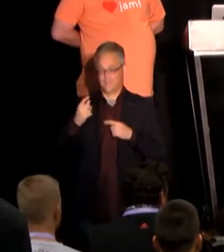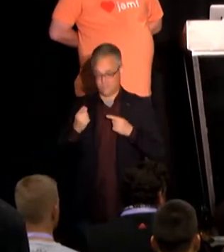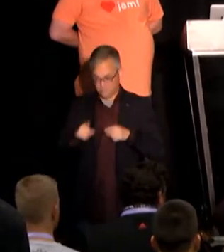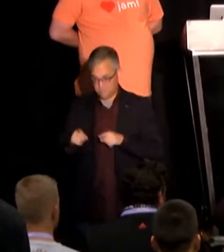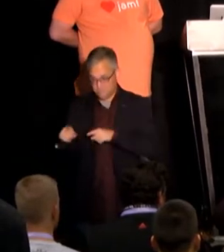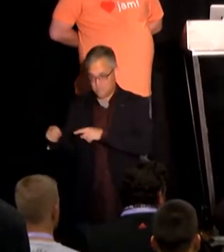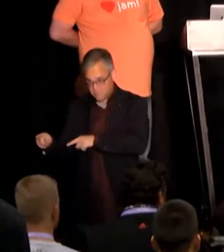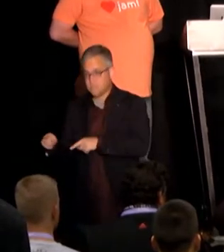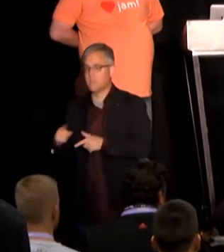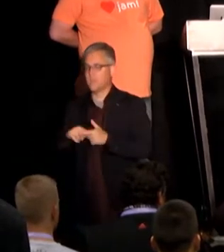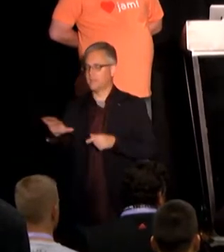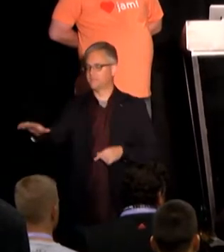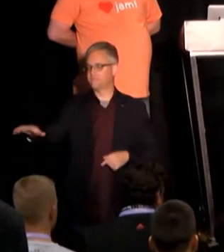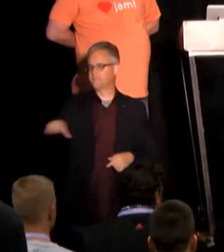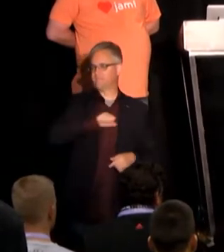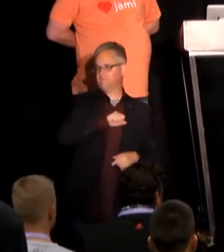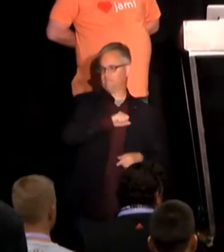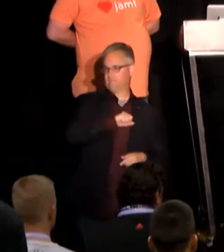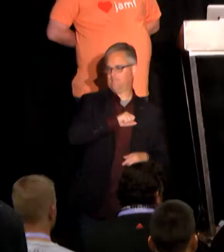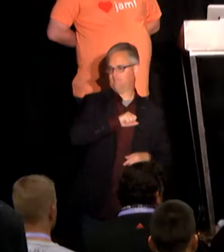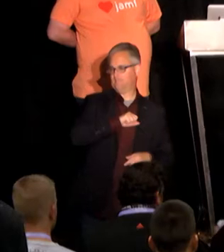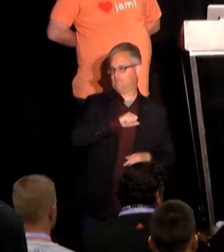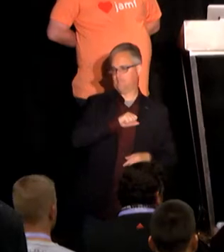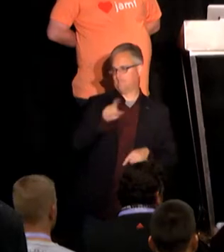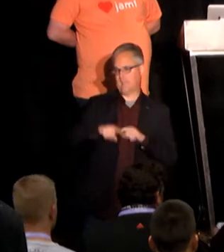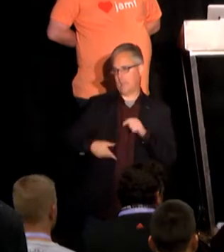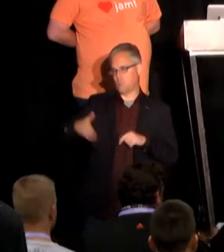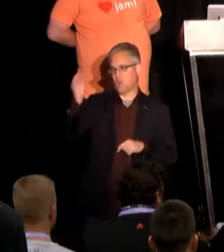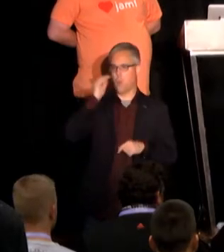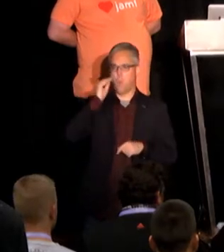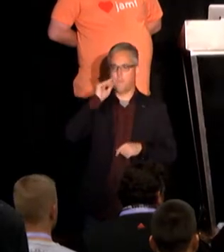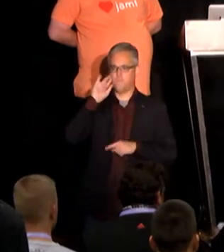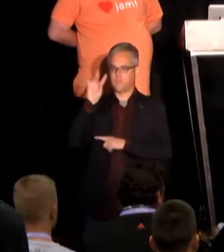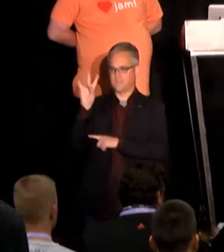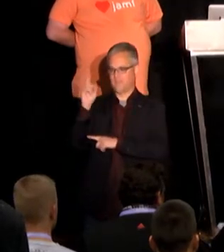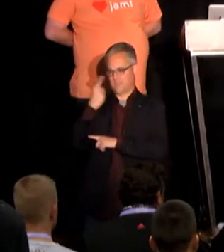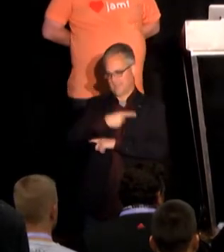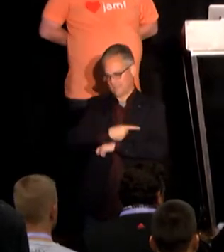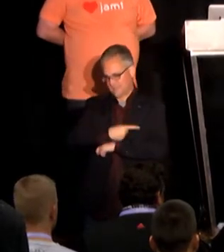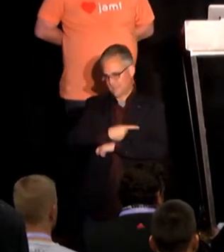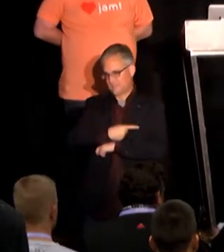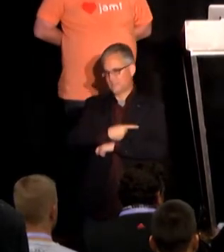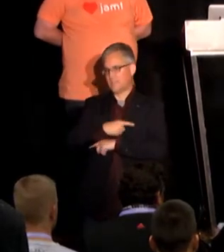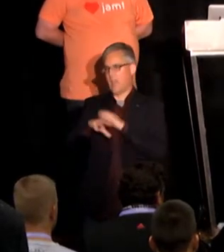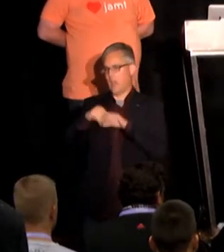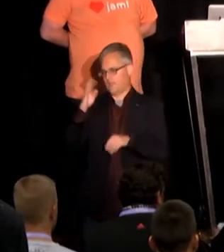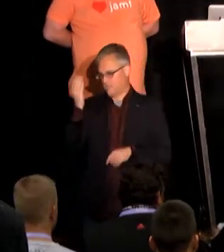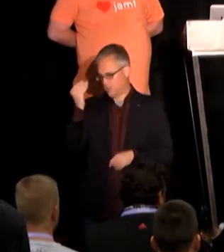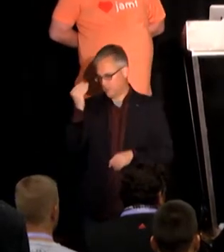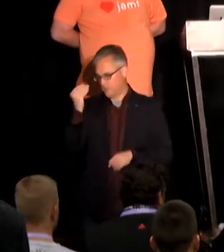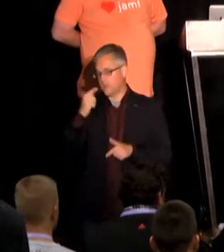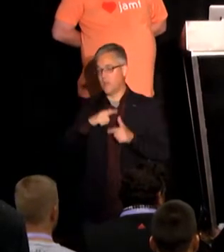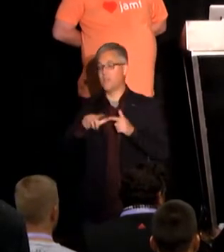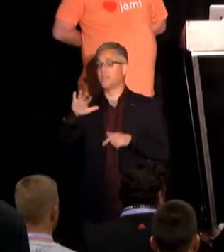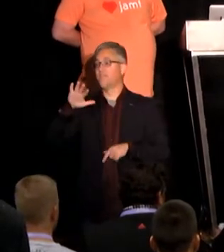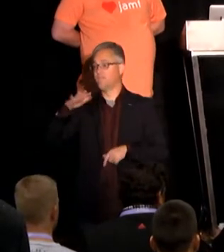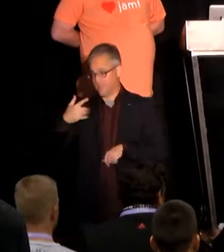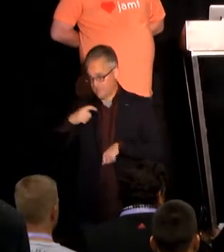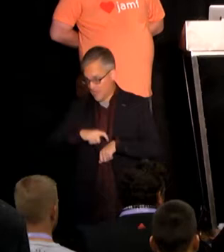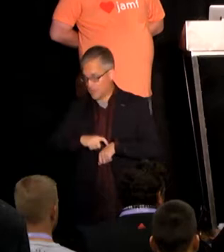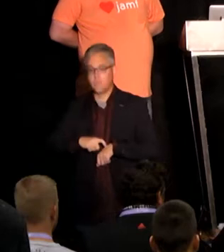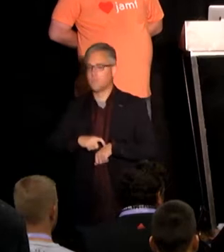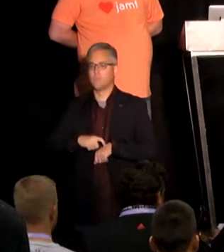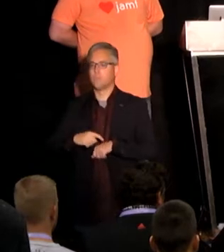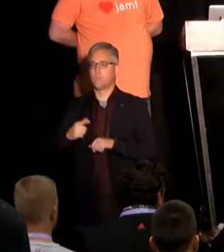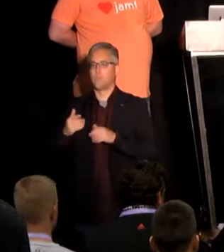they may not have a device for like, may not be able to take their device home for 7 days or either 14 days. And then after the fifth violation, it's permanent day